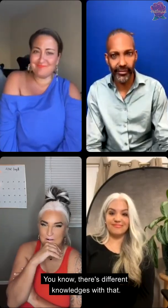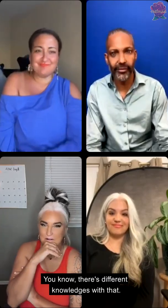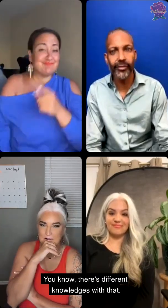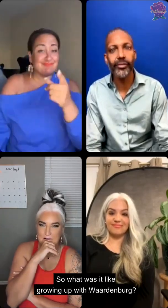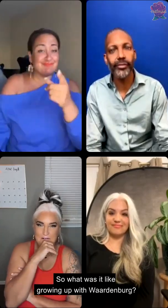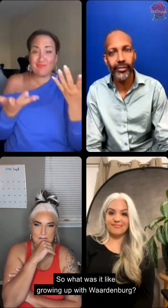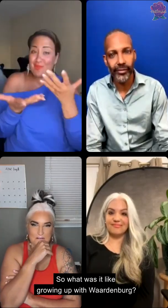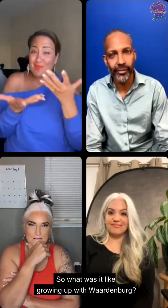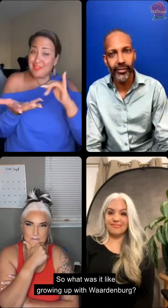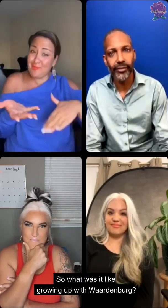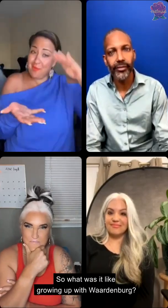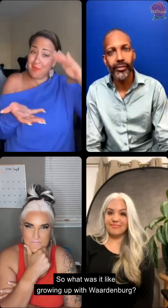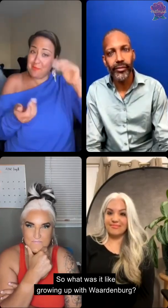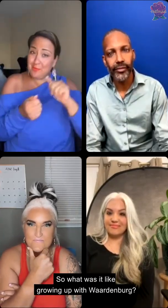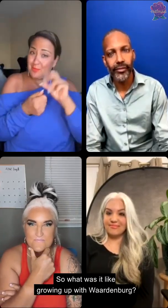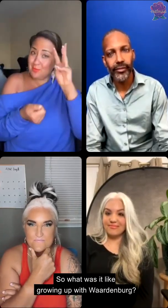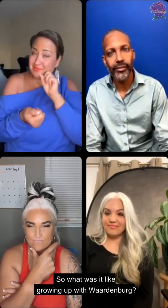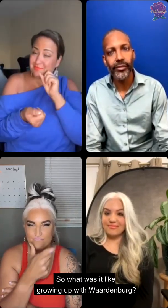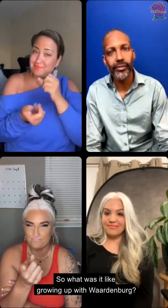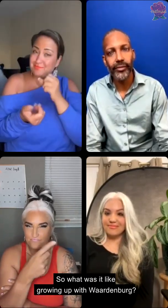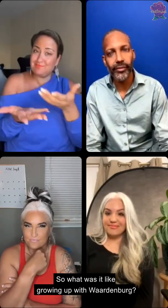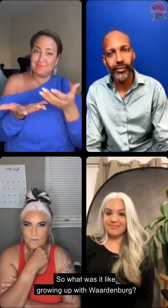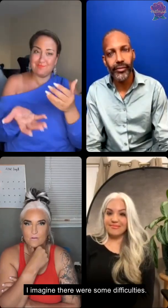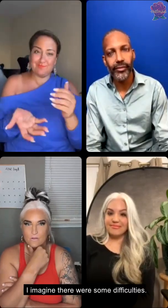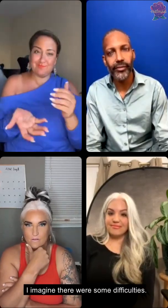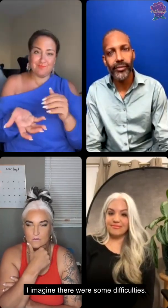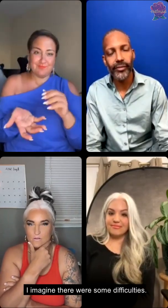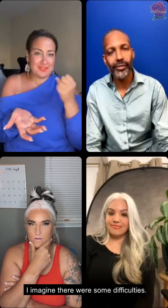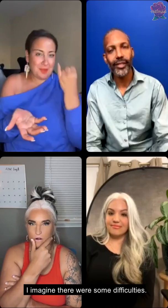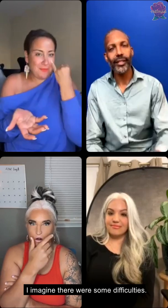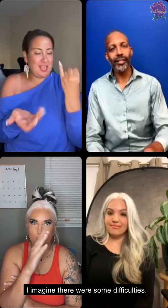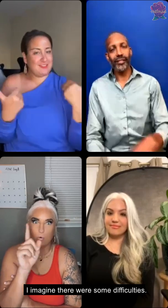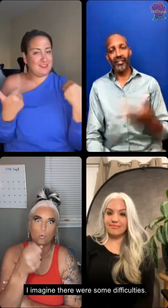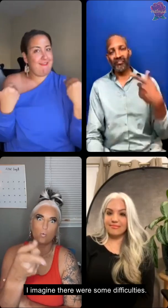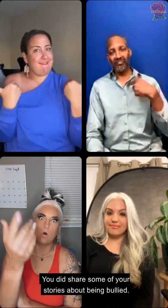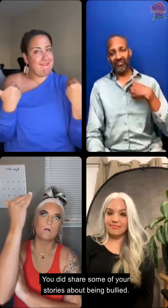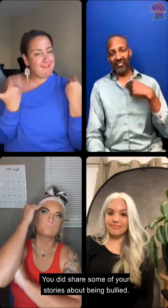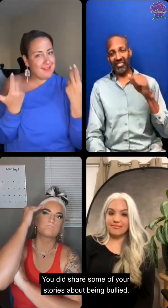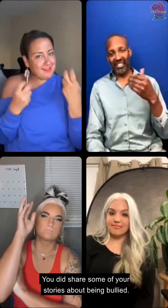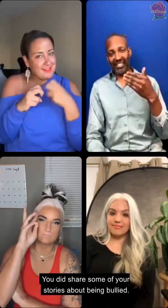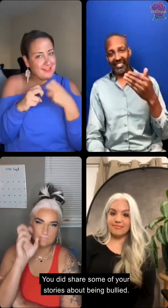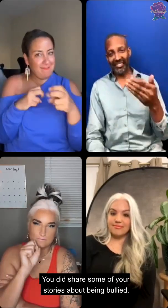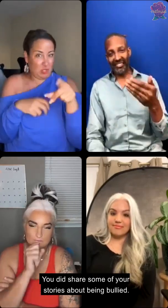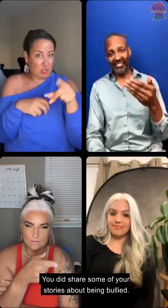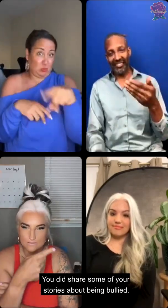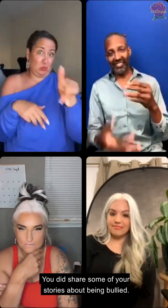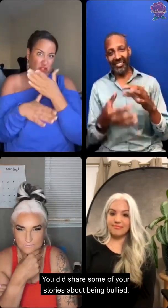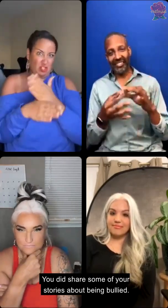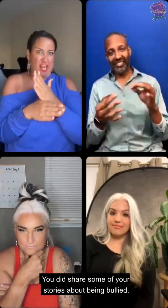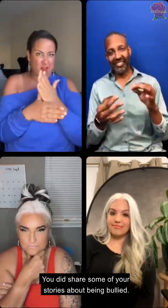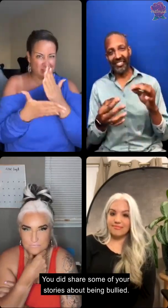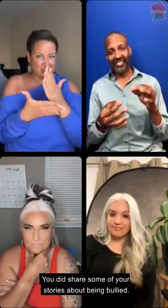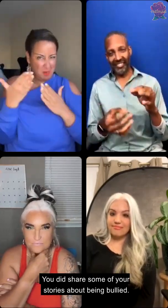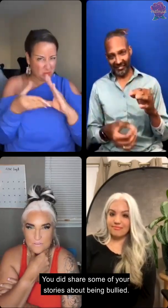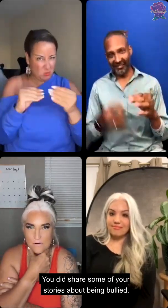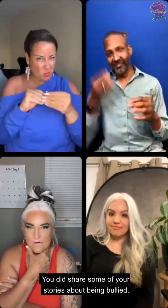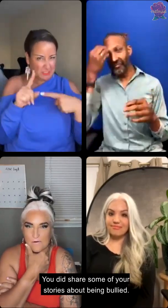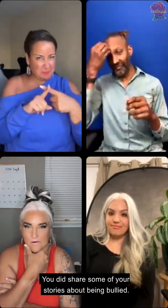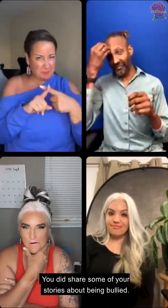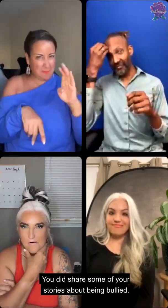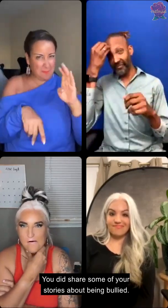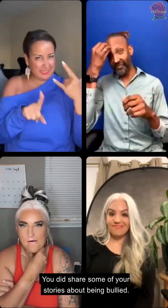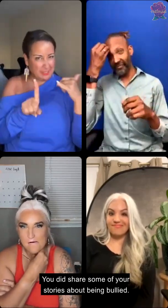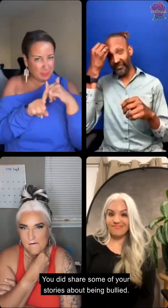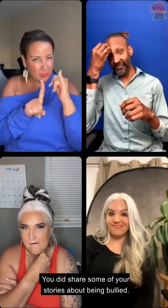Yeah, there's different knowledges with that. So, what was it like growing up with Mordenbergs? I imagine there were some difficulties. You did share some of your stories about